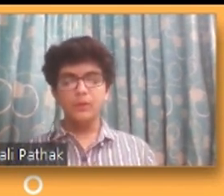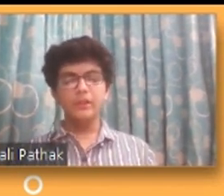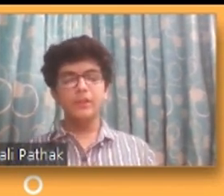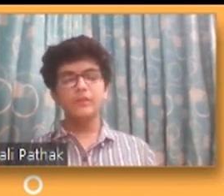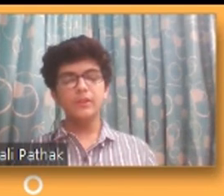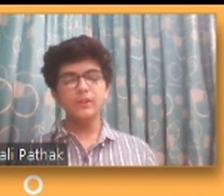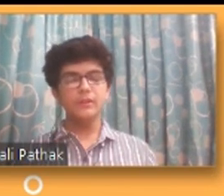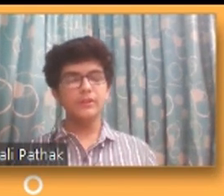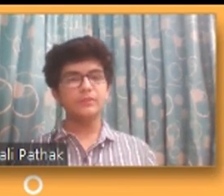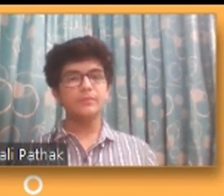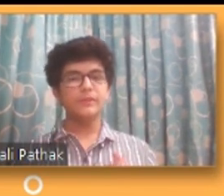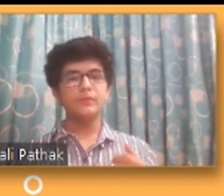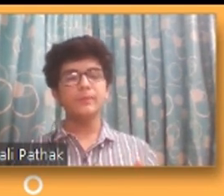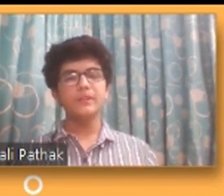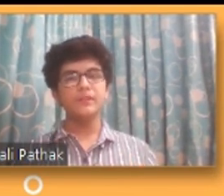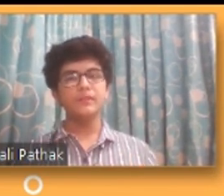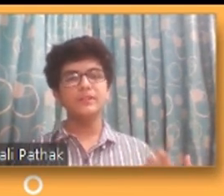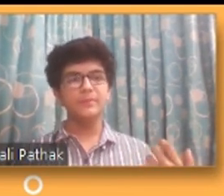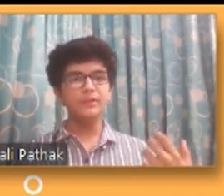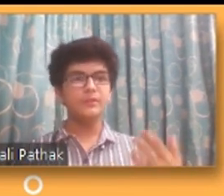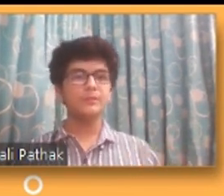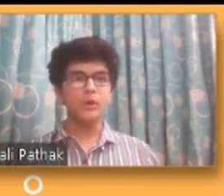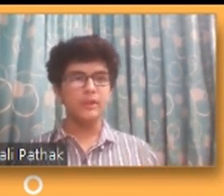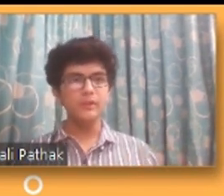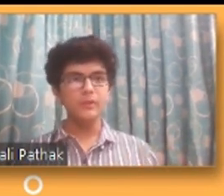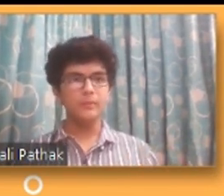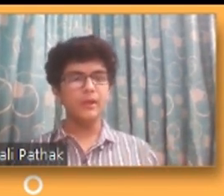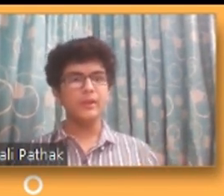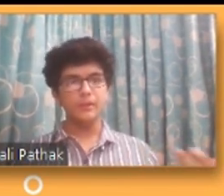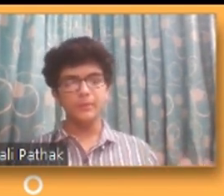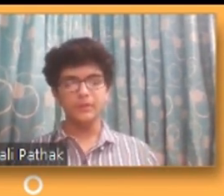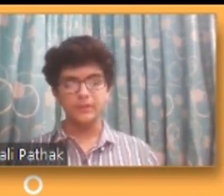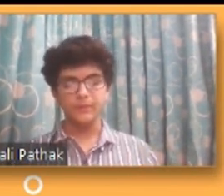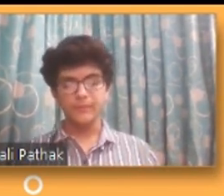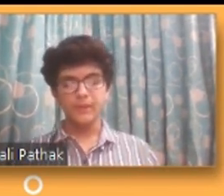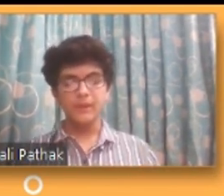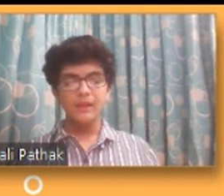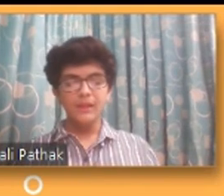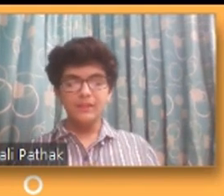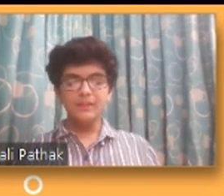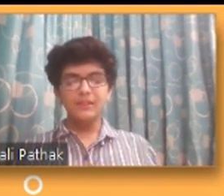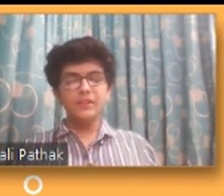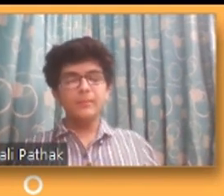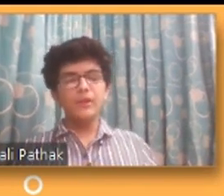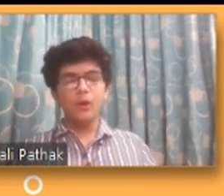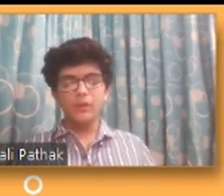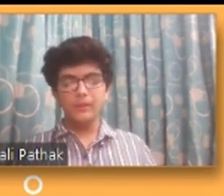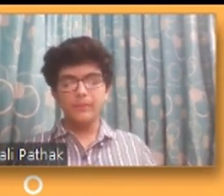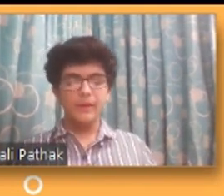deliver the information which has been spoken by another person. This is done by non-impaired